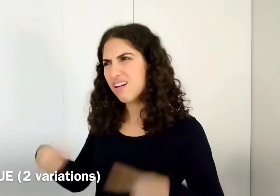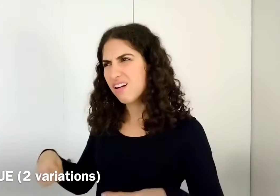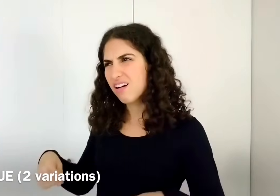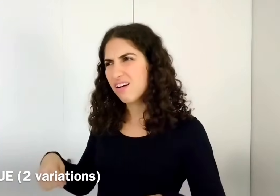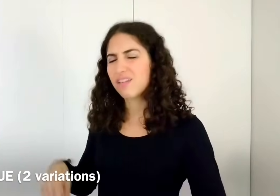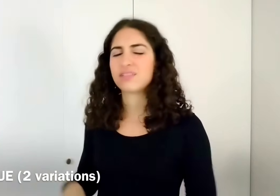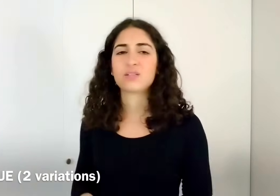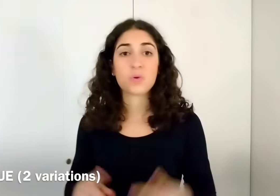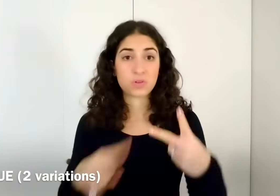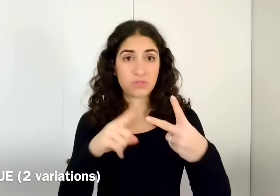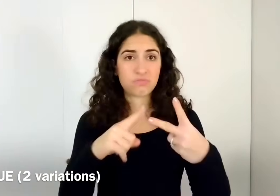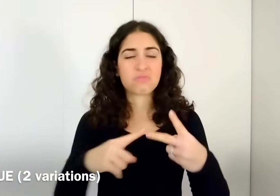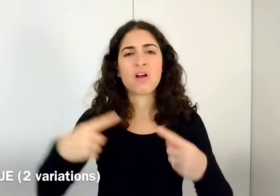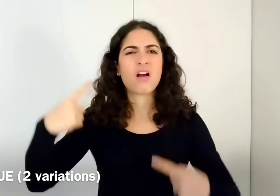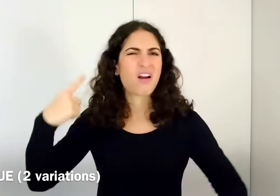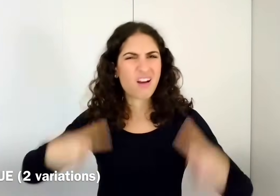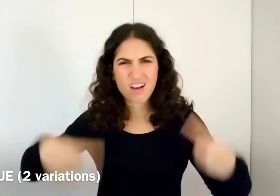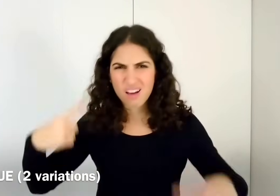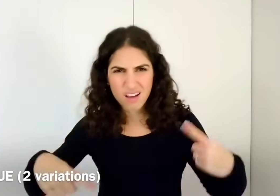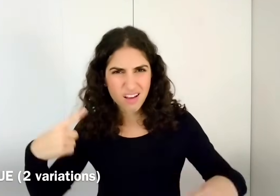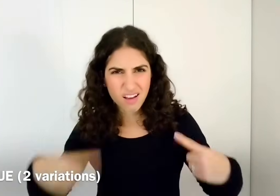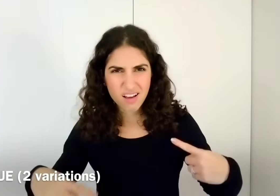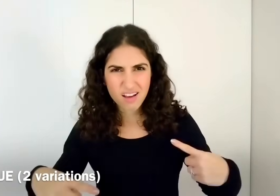Argue. And the second, argue.